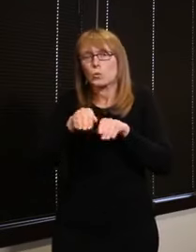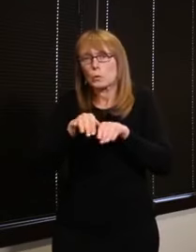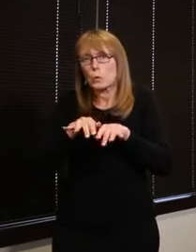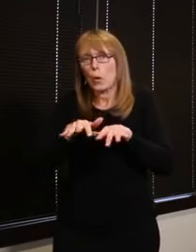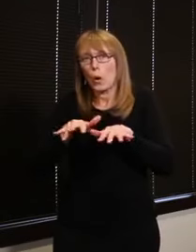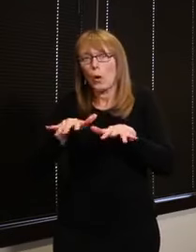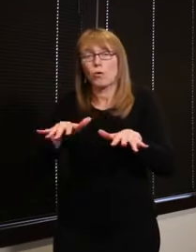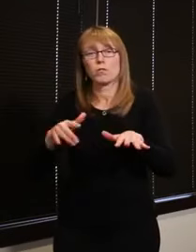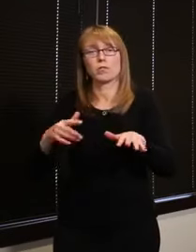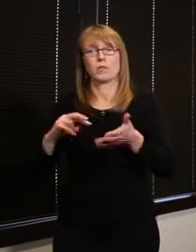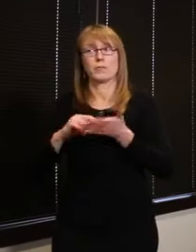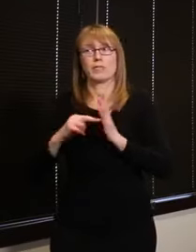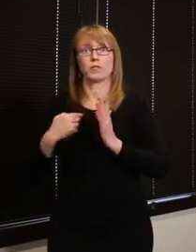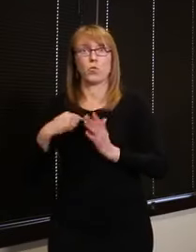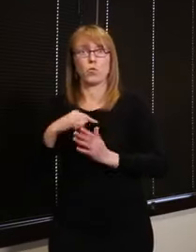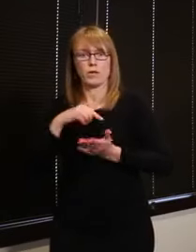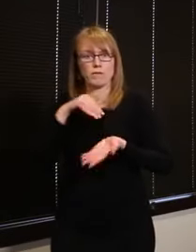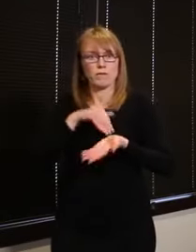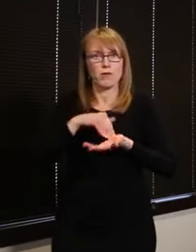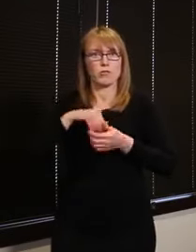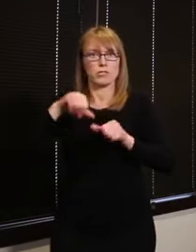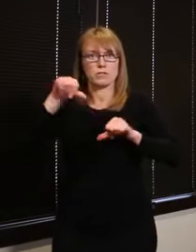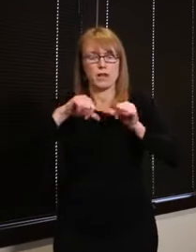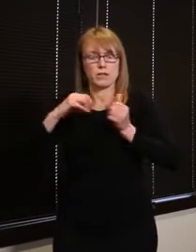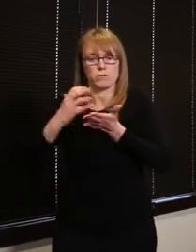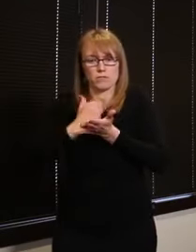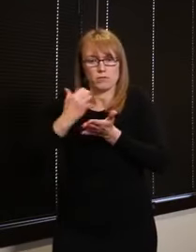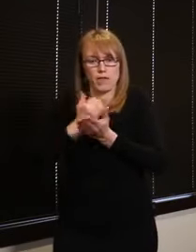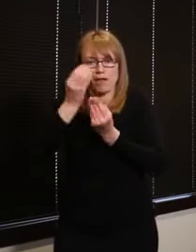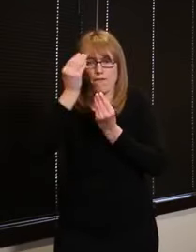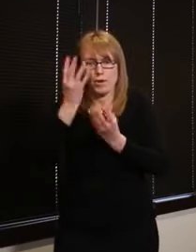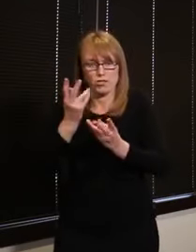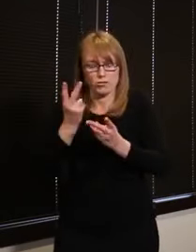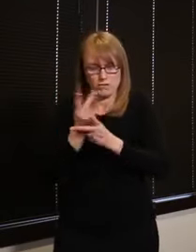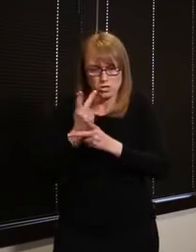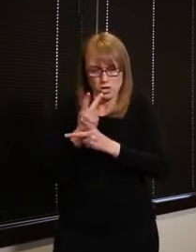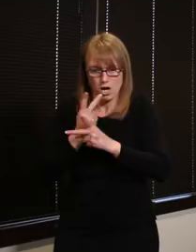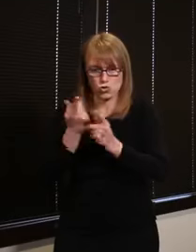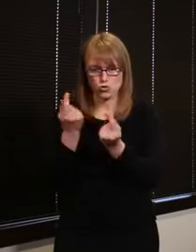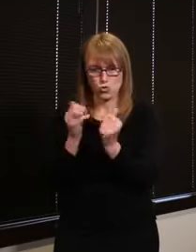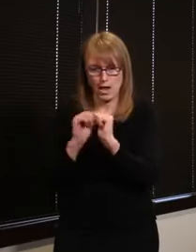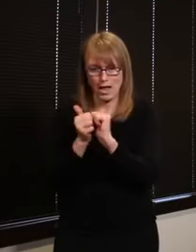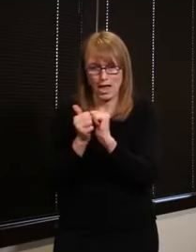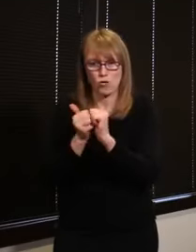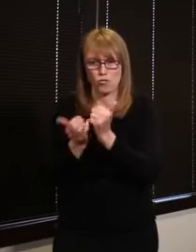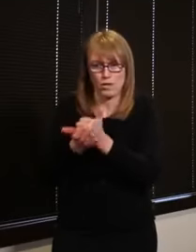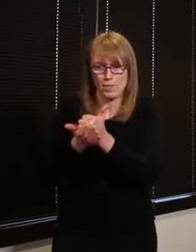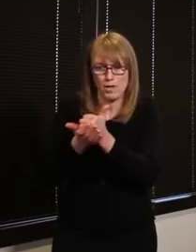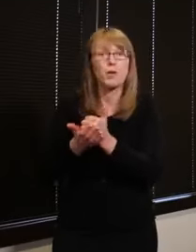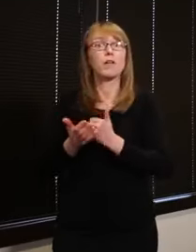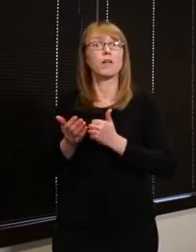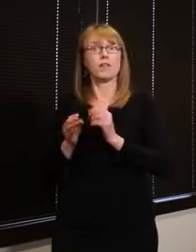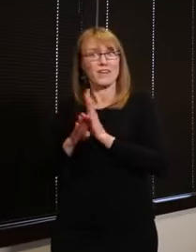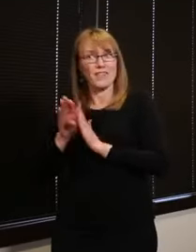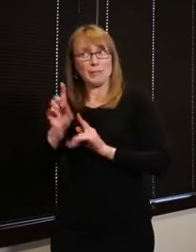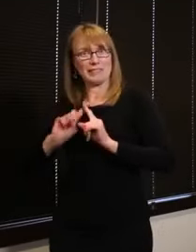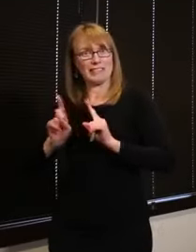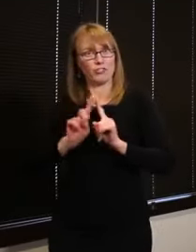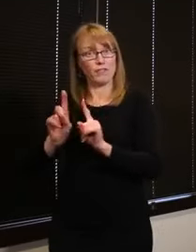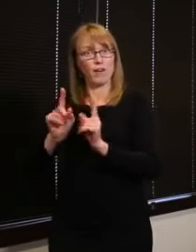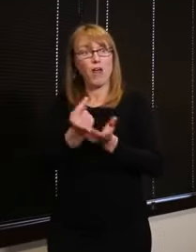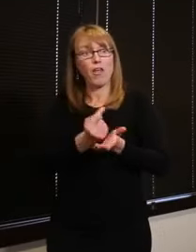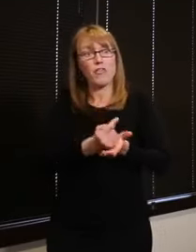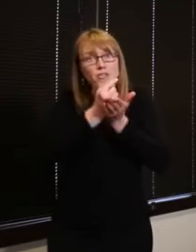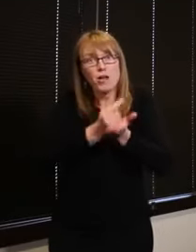and Seattle, where clinicians have tried different therapies. And so when we incorporate those then into how we take care of our patients,